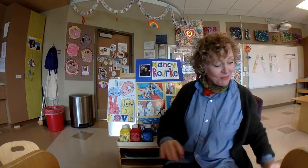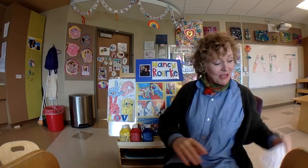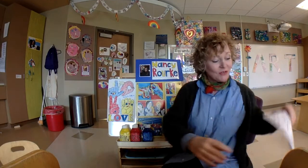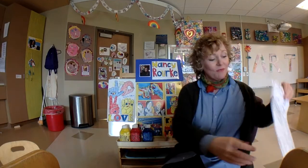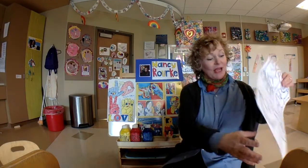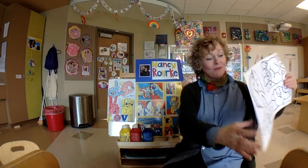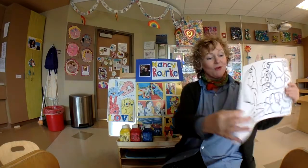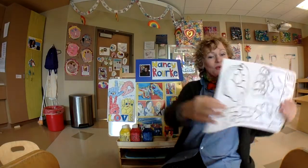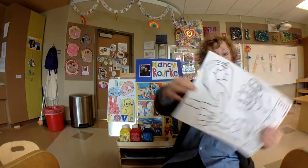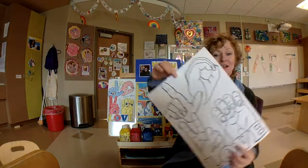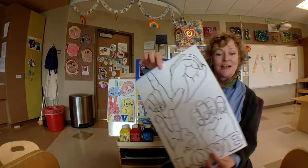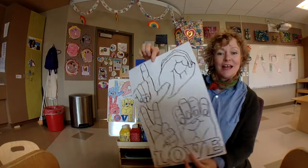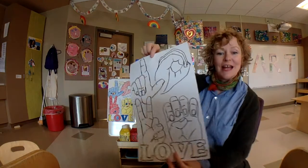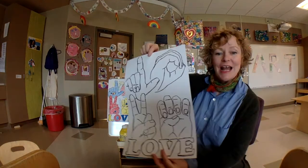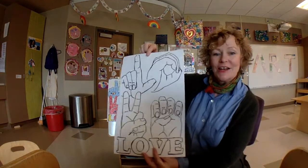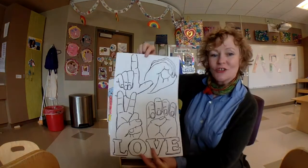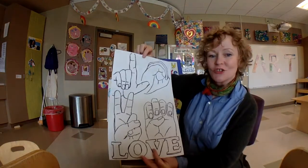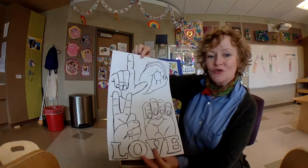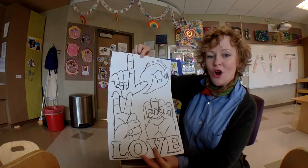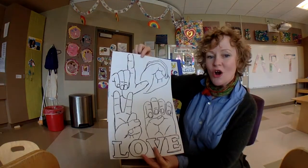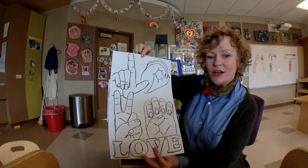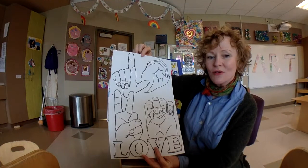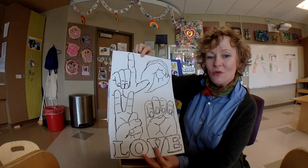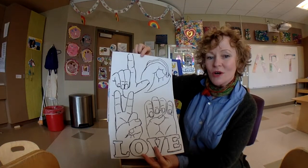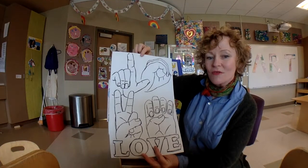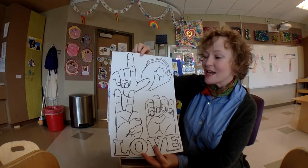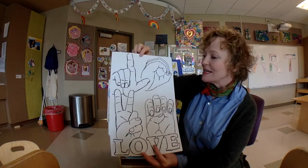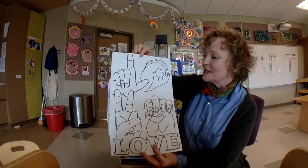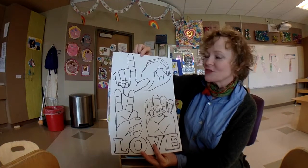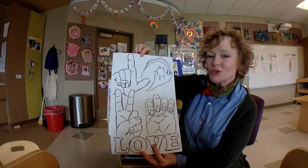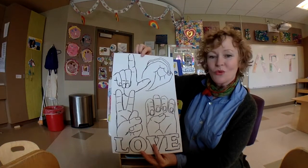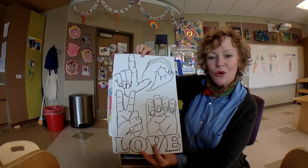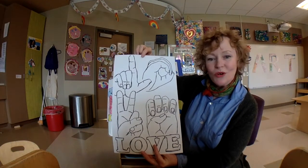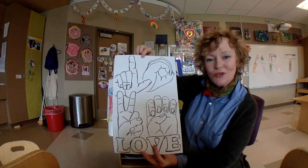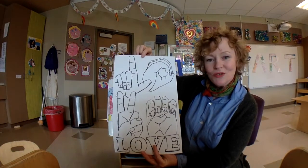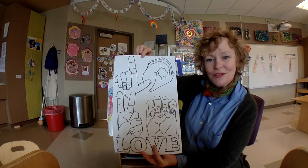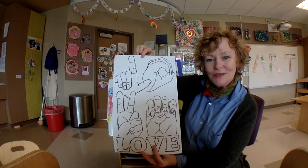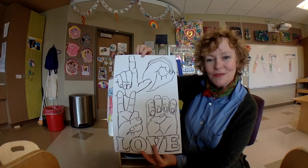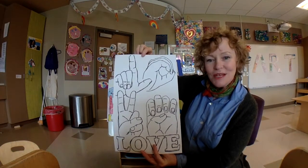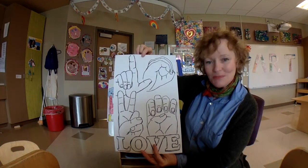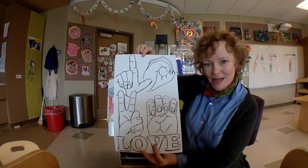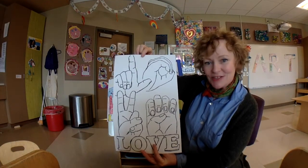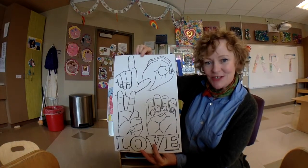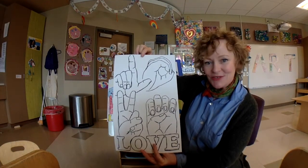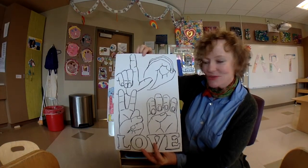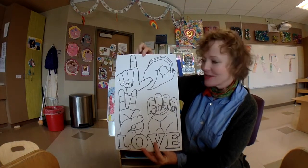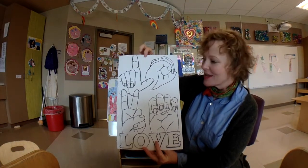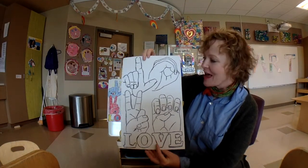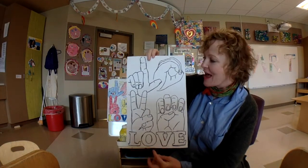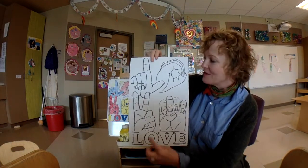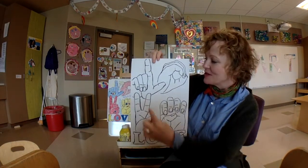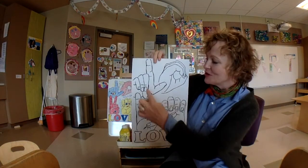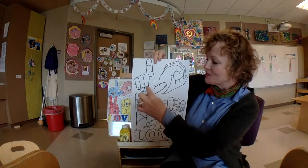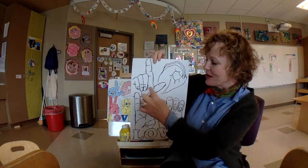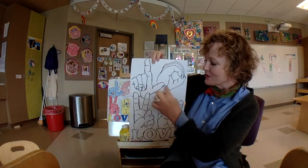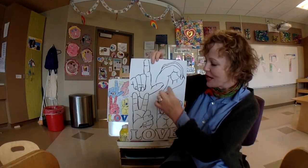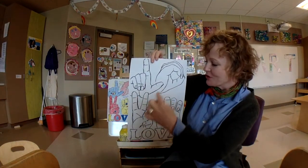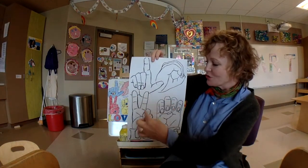piece of paper, and it's a drawing of one of Nancy Rourke's paintings. And this spells out the